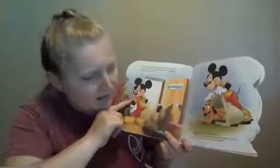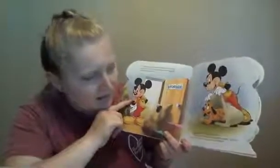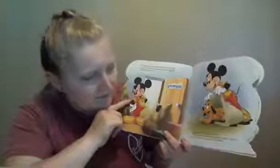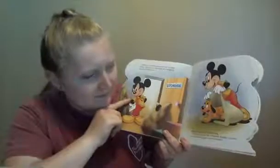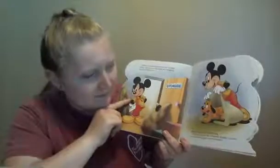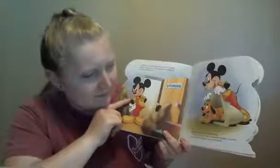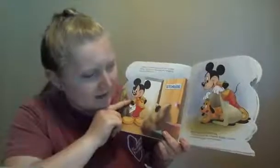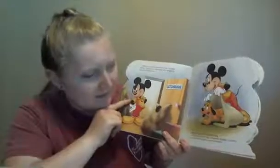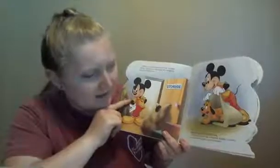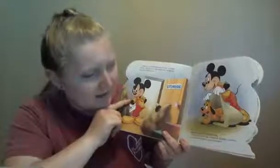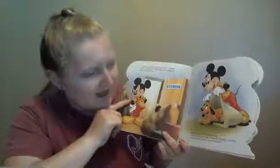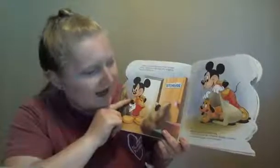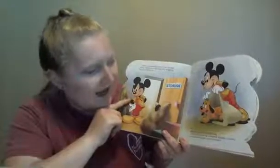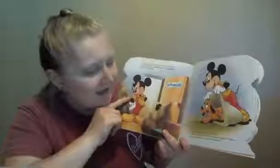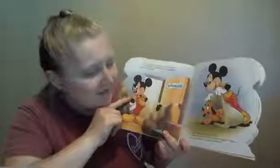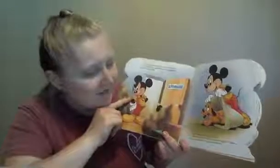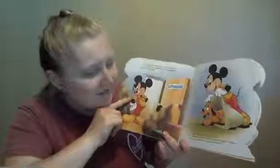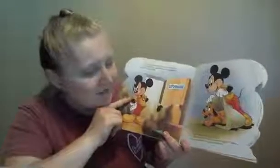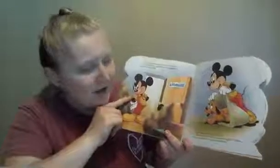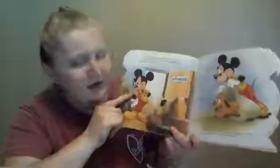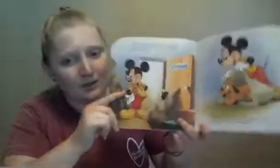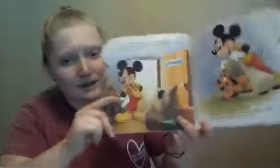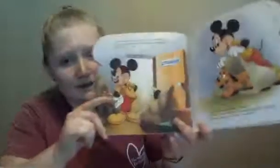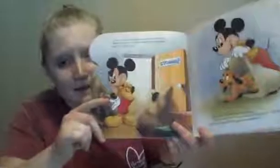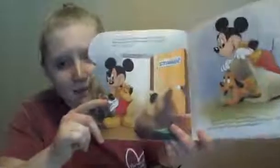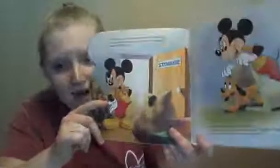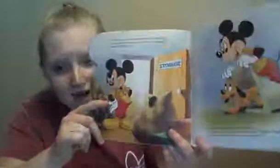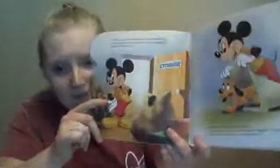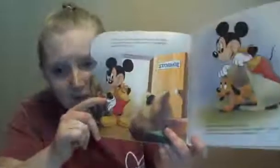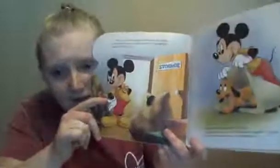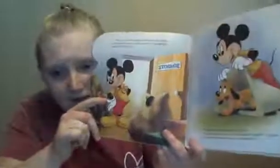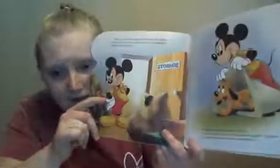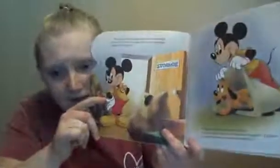he exclaimed happily. I guess all you wanted was some breakfast.